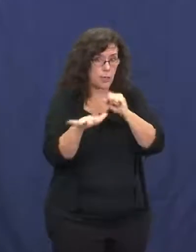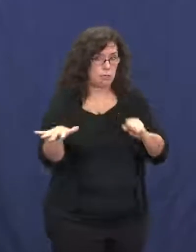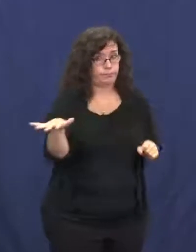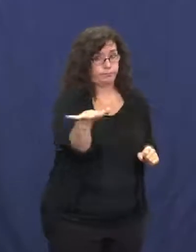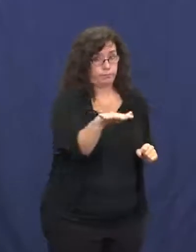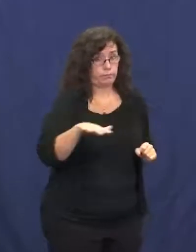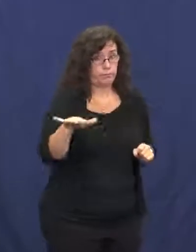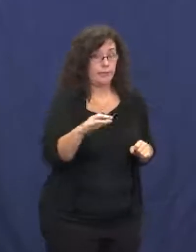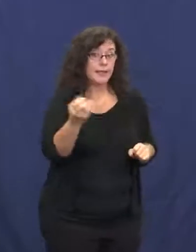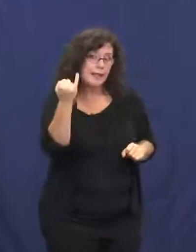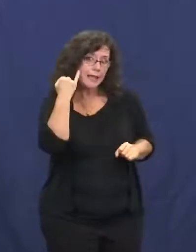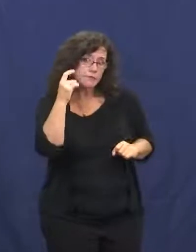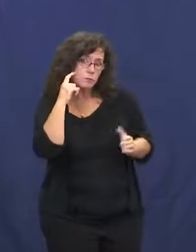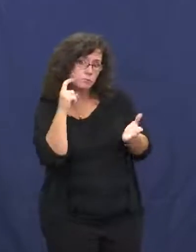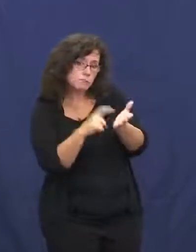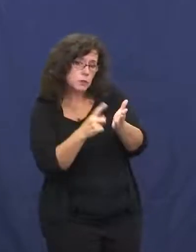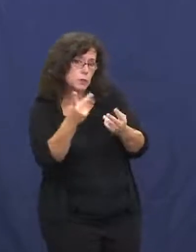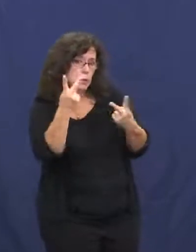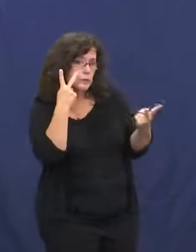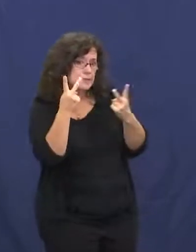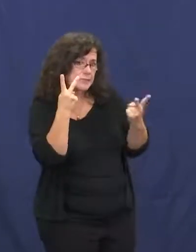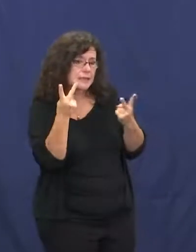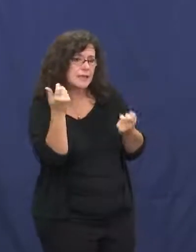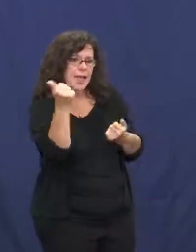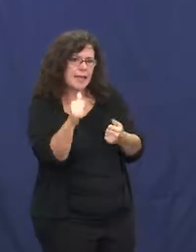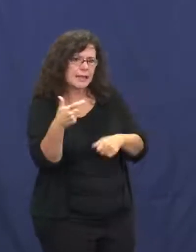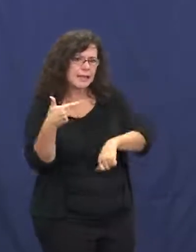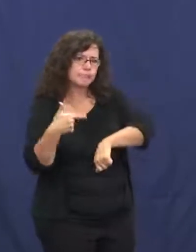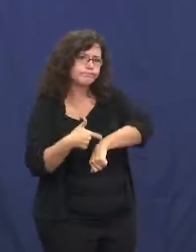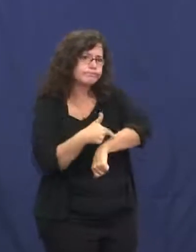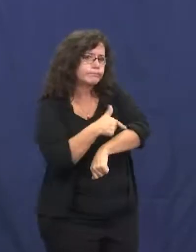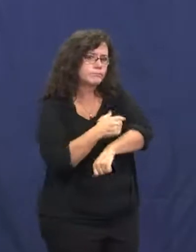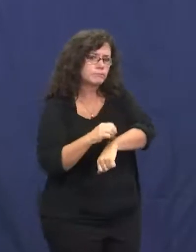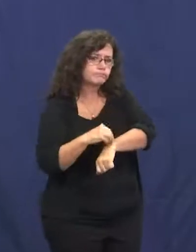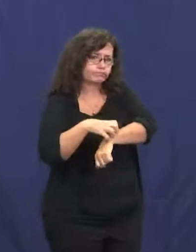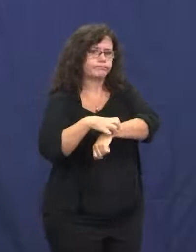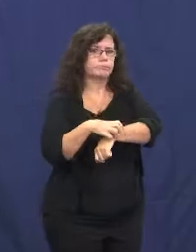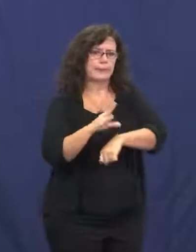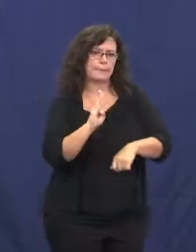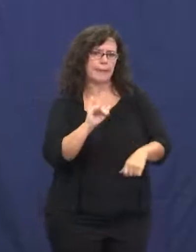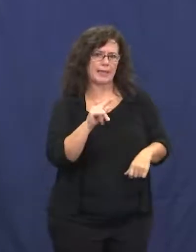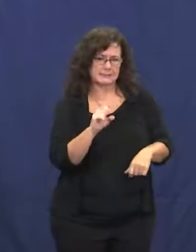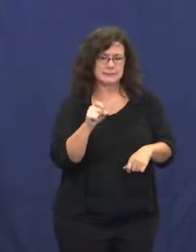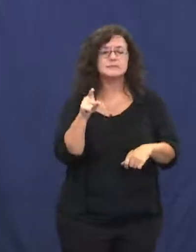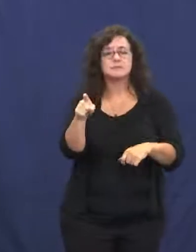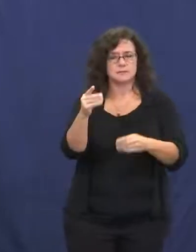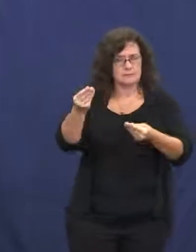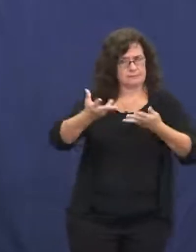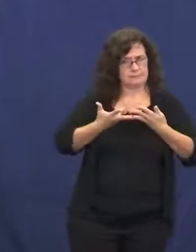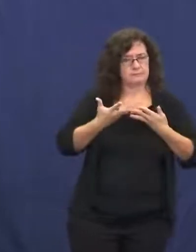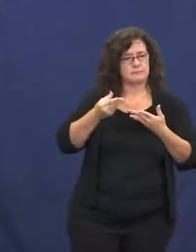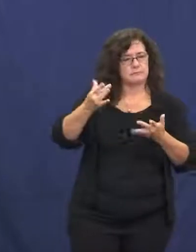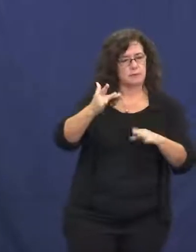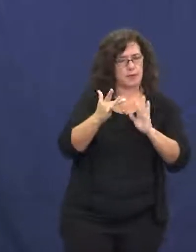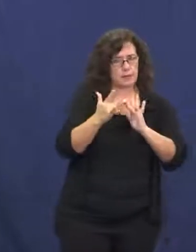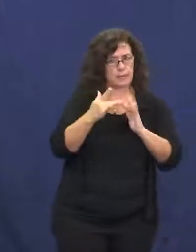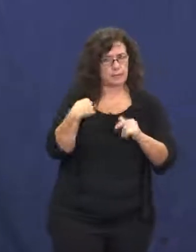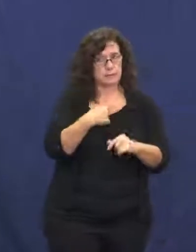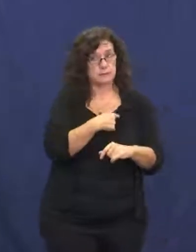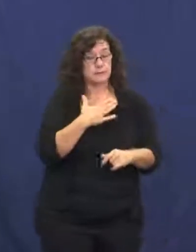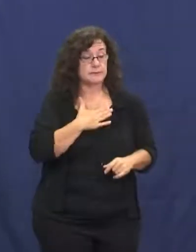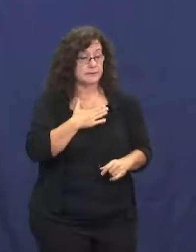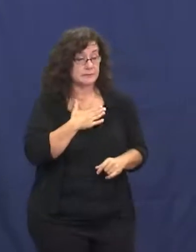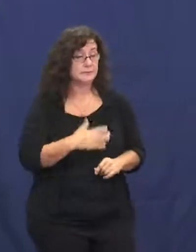to contact us if they are experiencing bites. Another important aspect of our literature we submitted